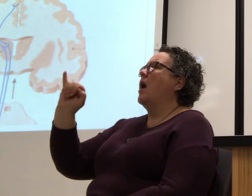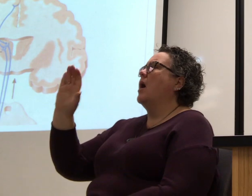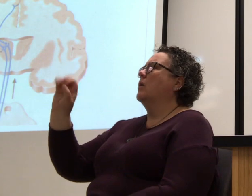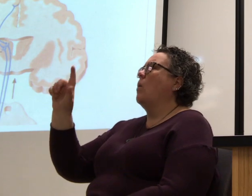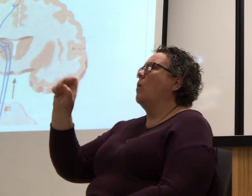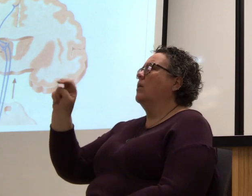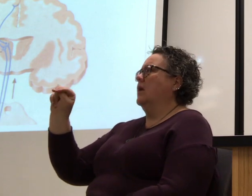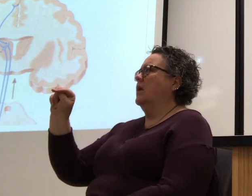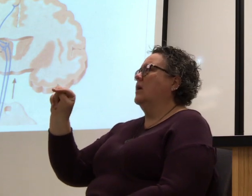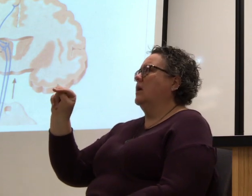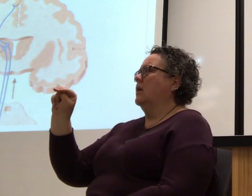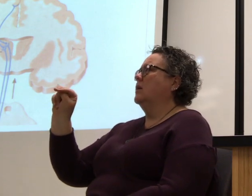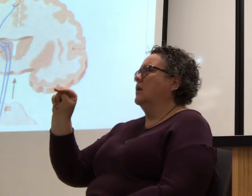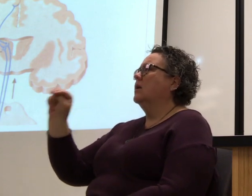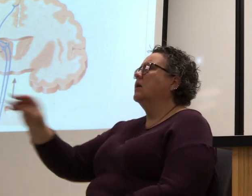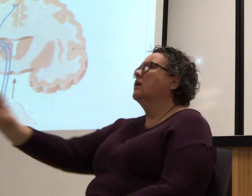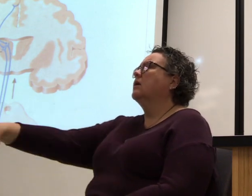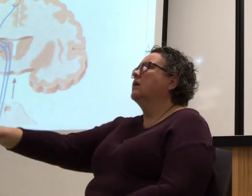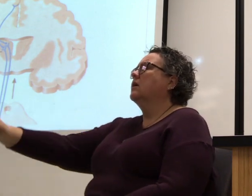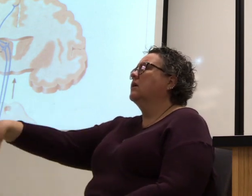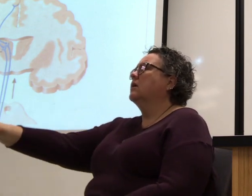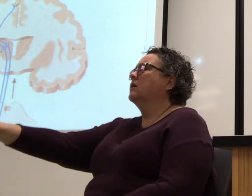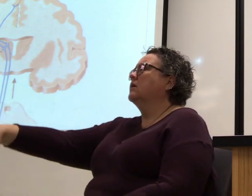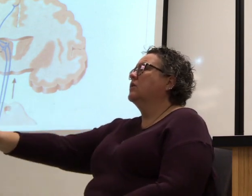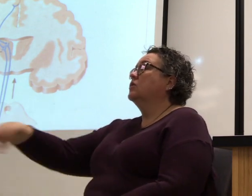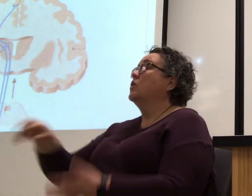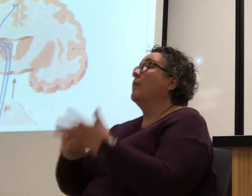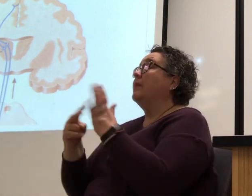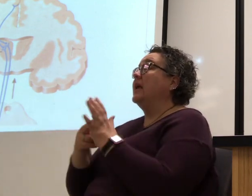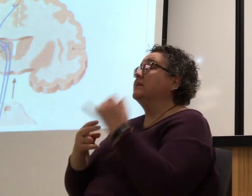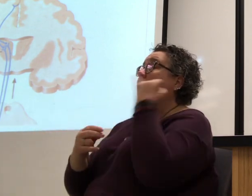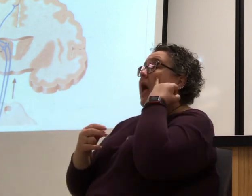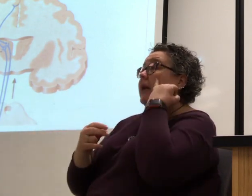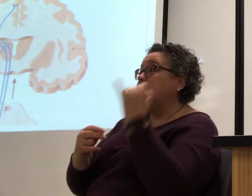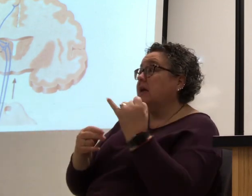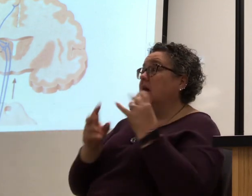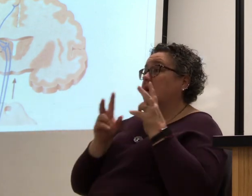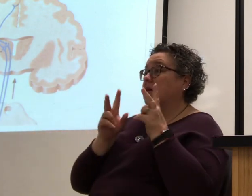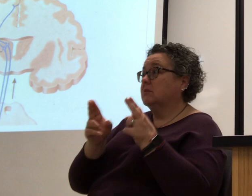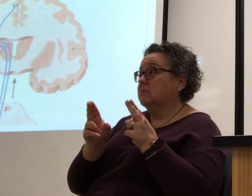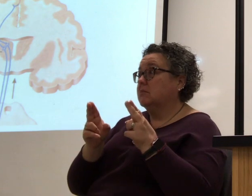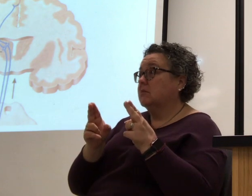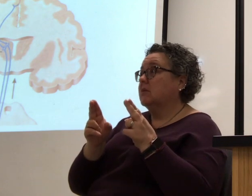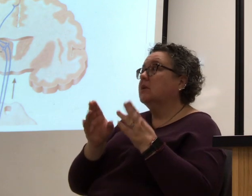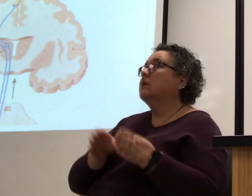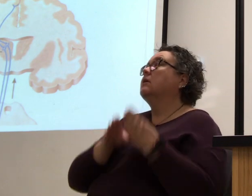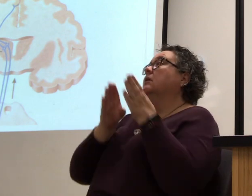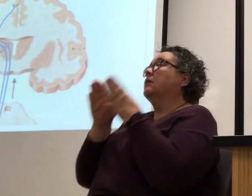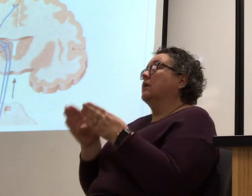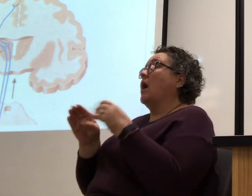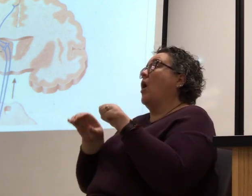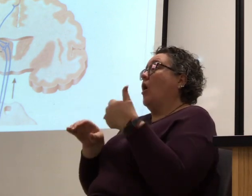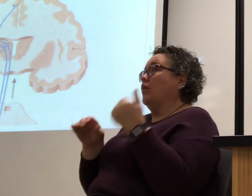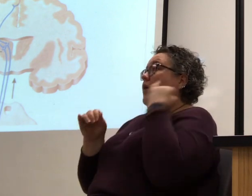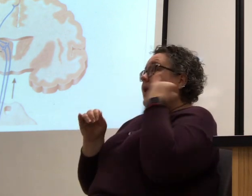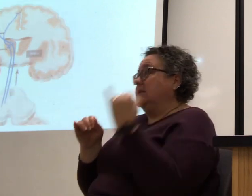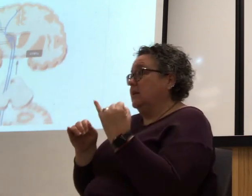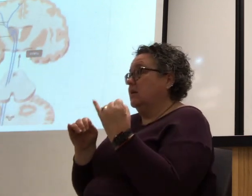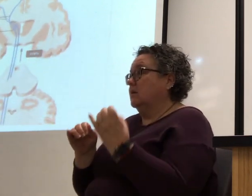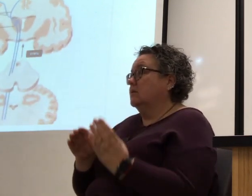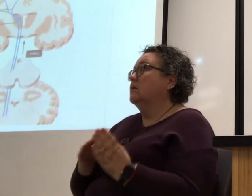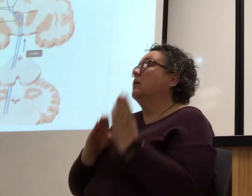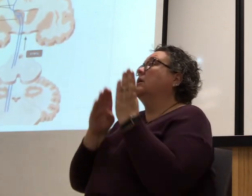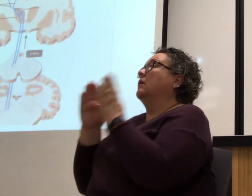cortex. So I've given you 3 sensory pathways to know. There's more. Those